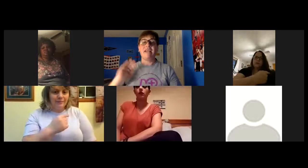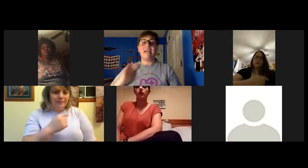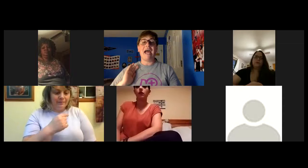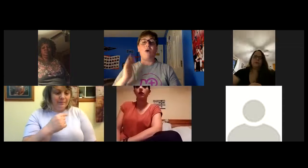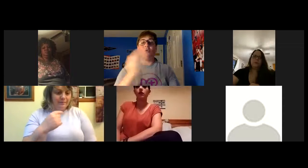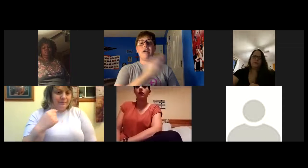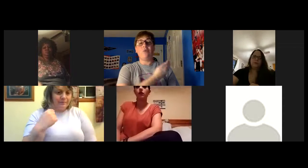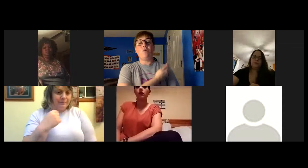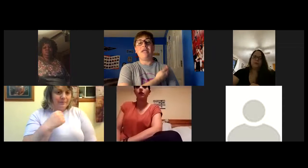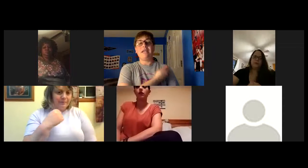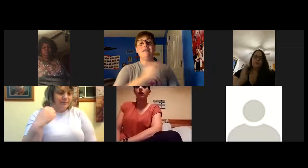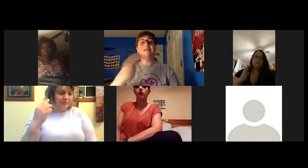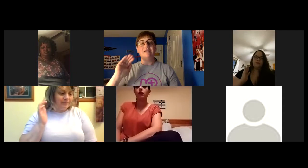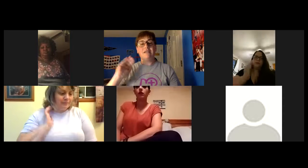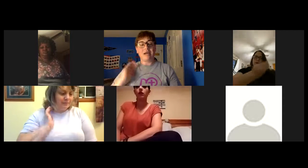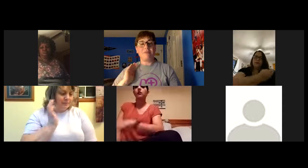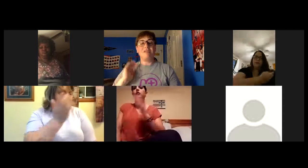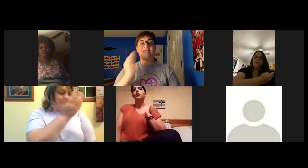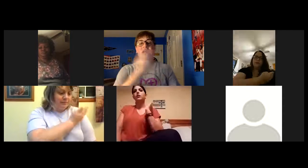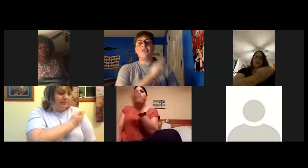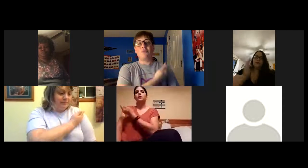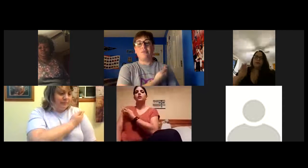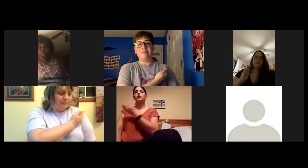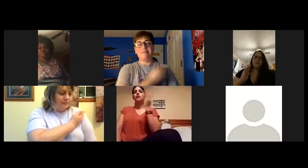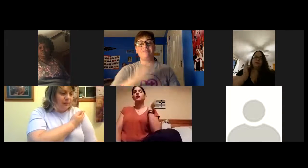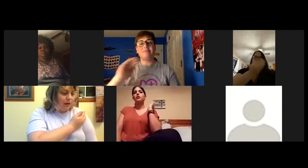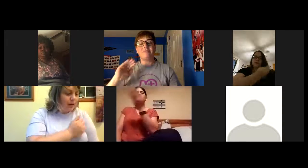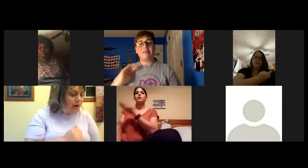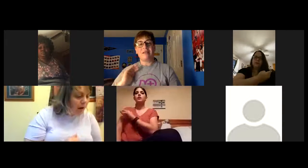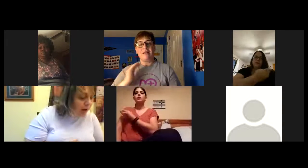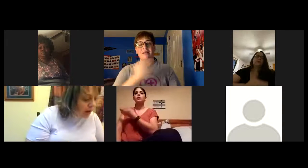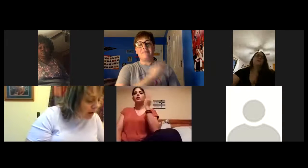and then our and we, I believe, is the other one.